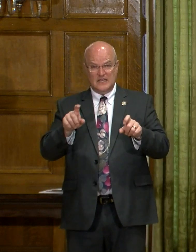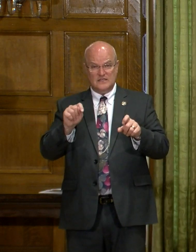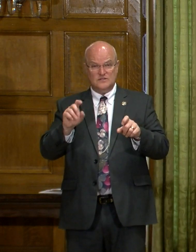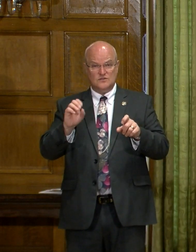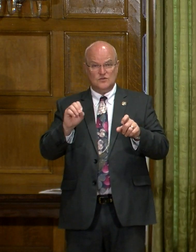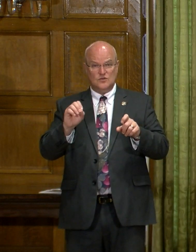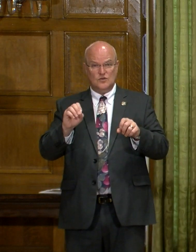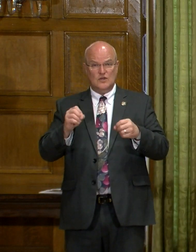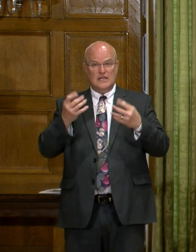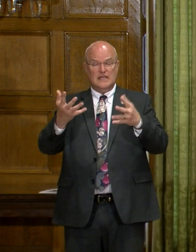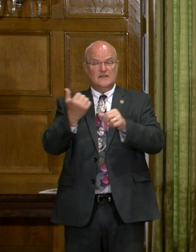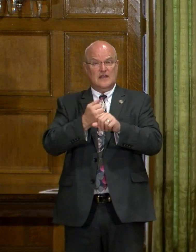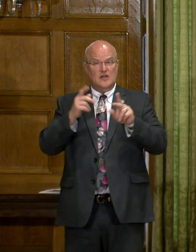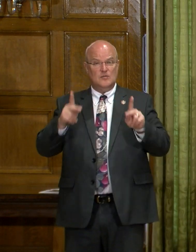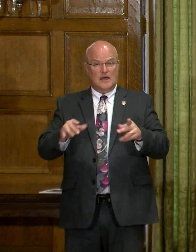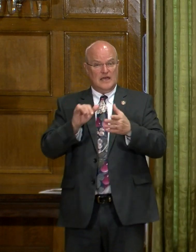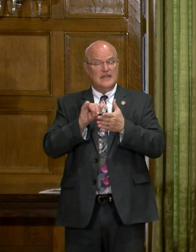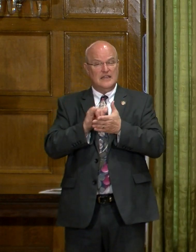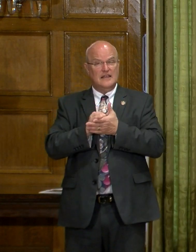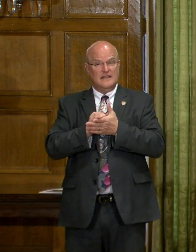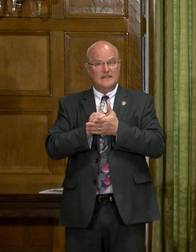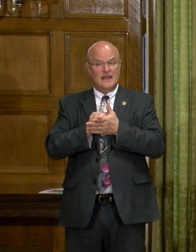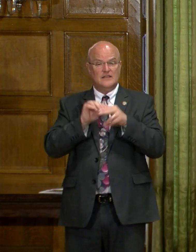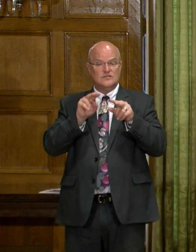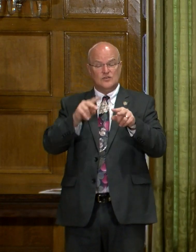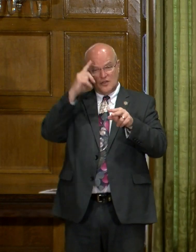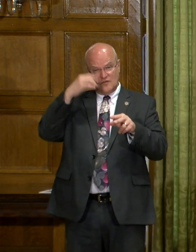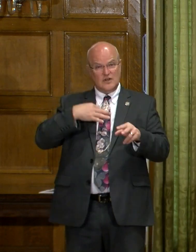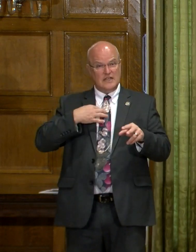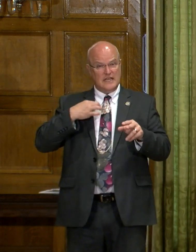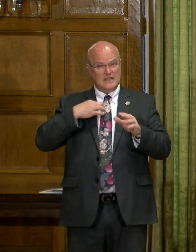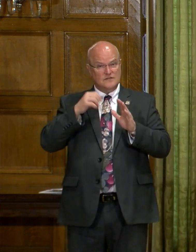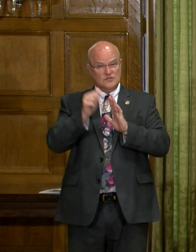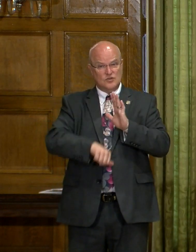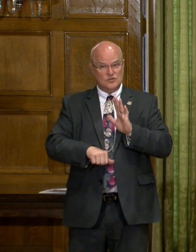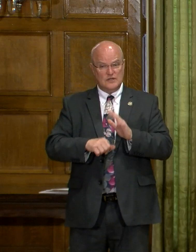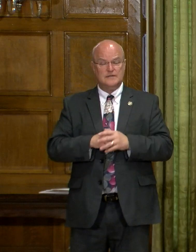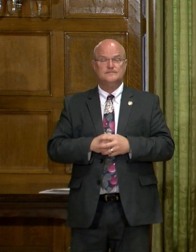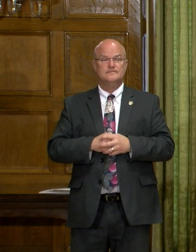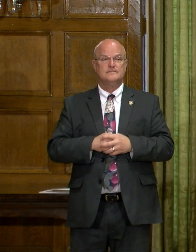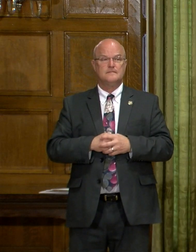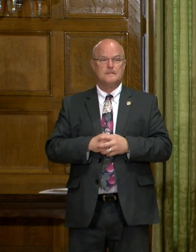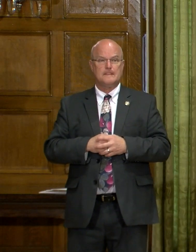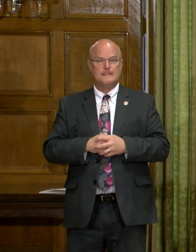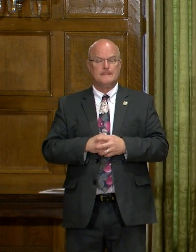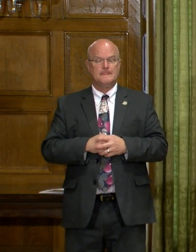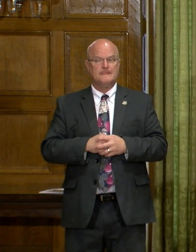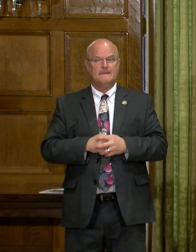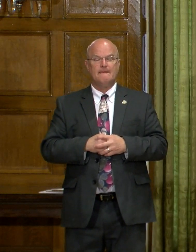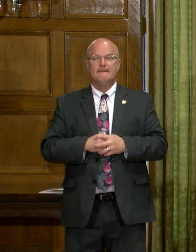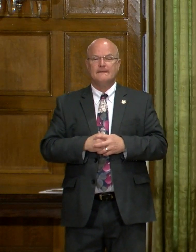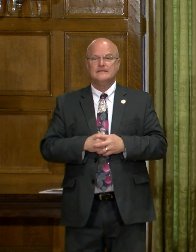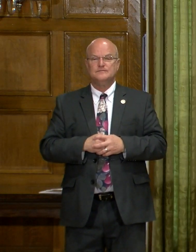to give to everyone that is looking for an elective surgery? Well, I think